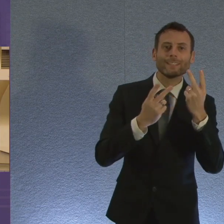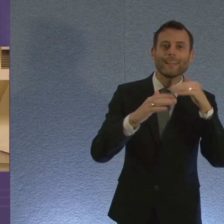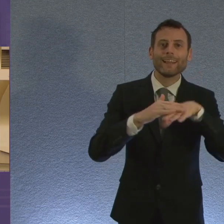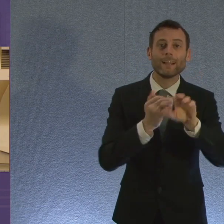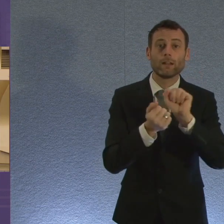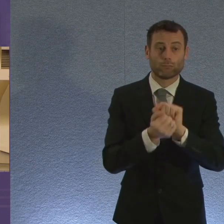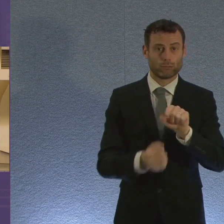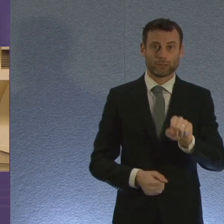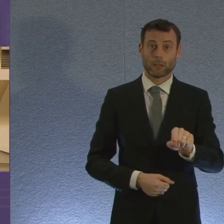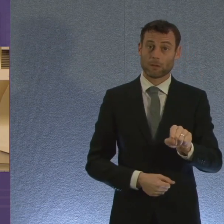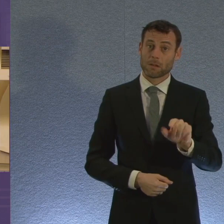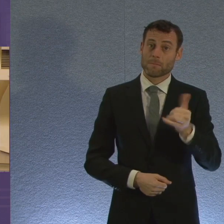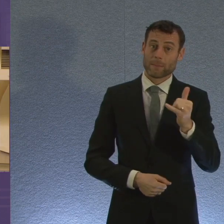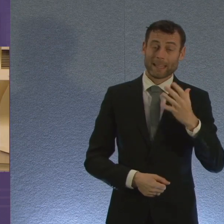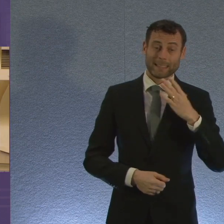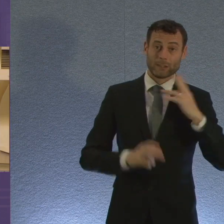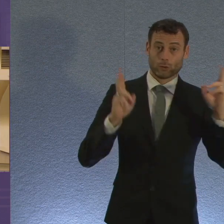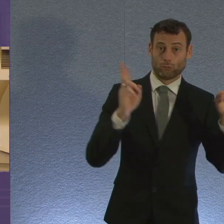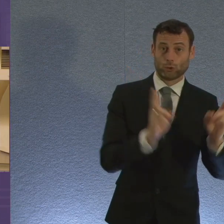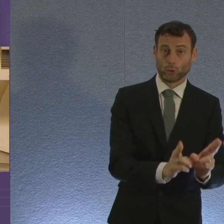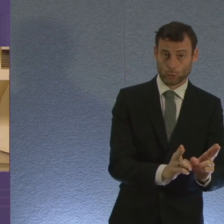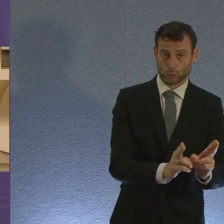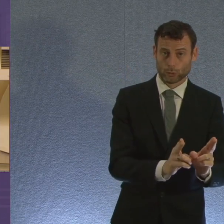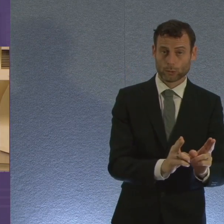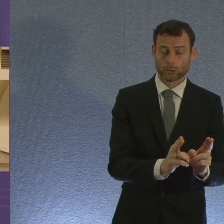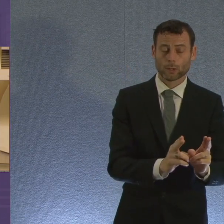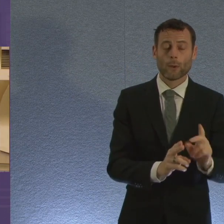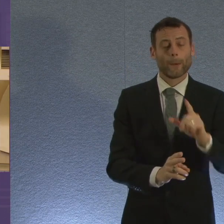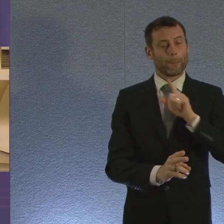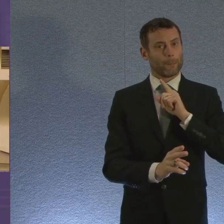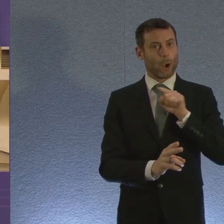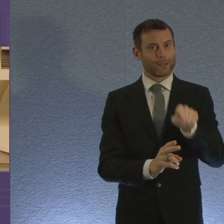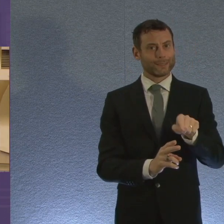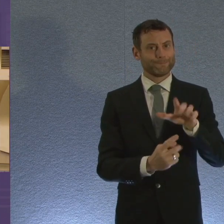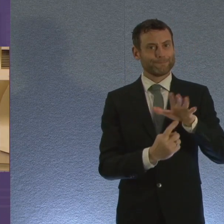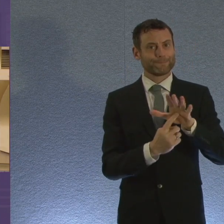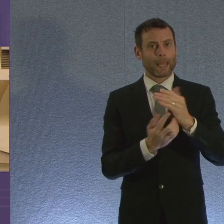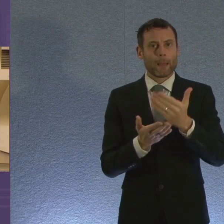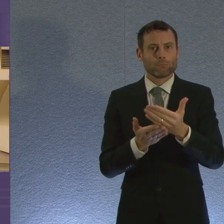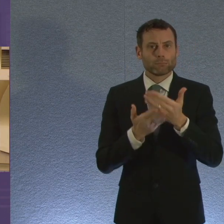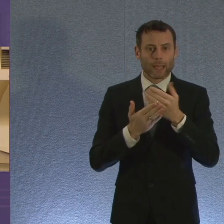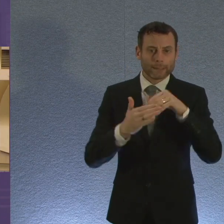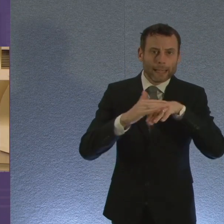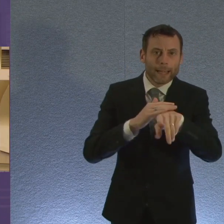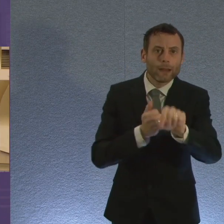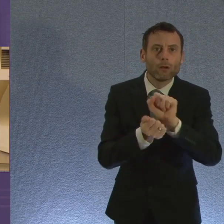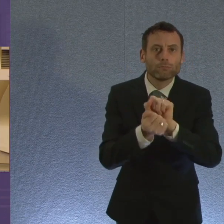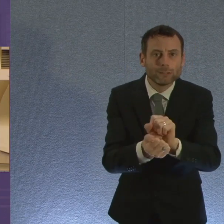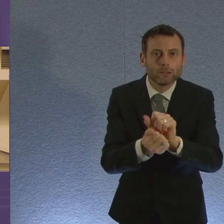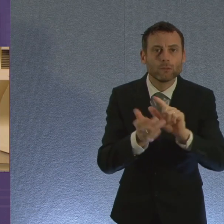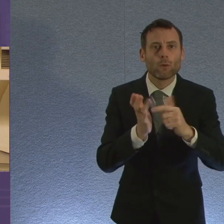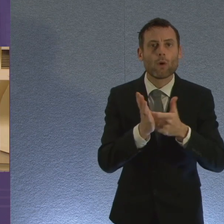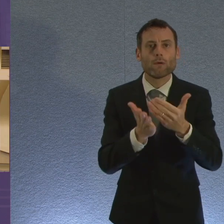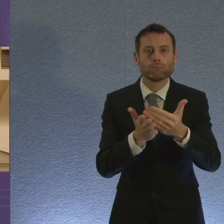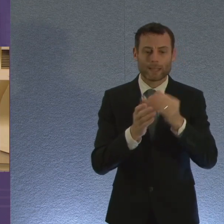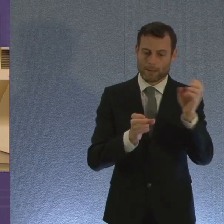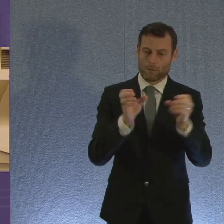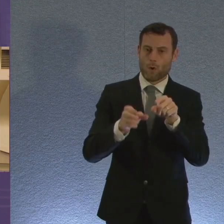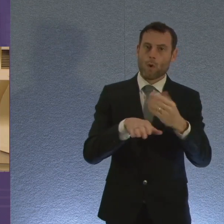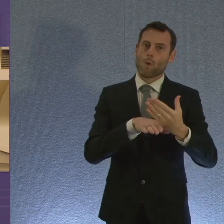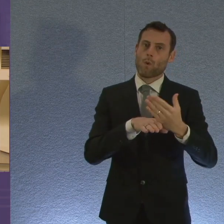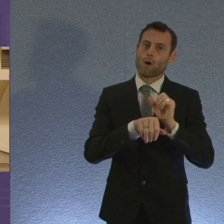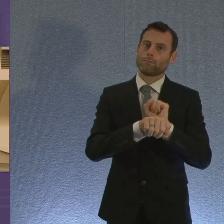rapidly, if necessary, to ensure the safety of staff and those in our care, this bill contains provisions to allow the creation